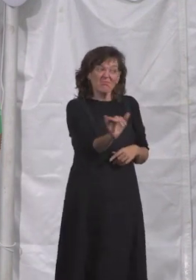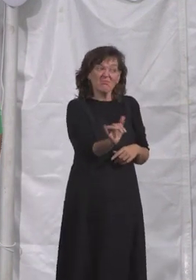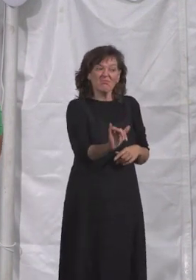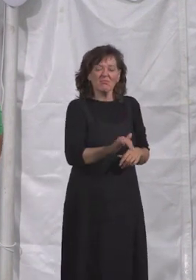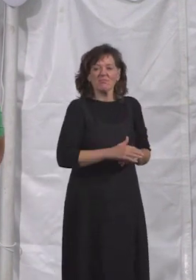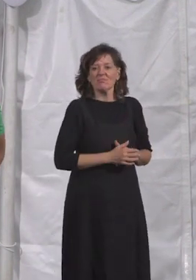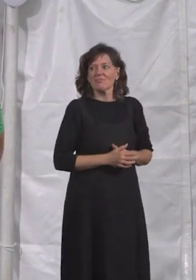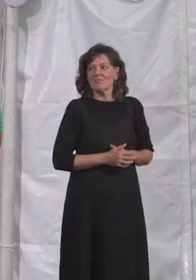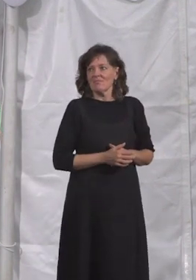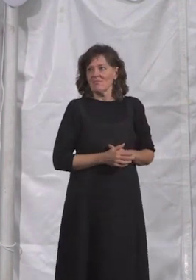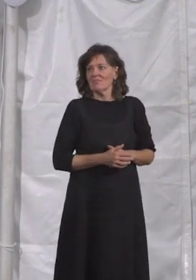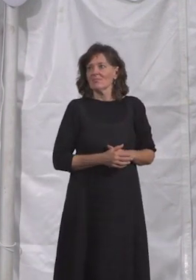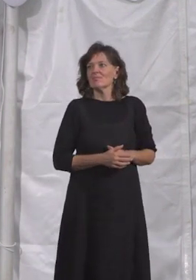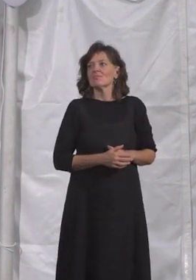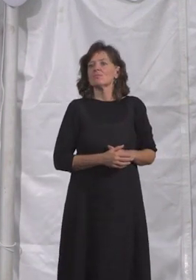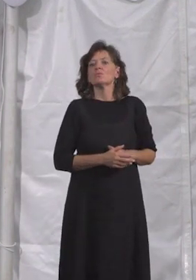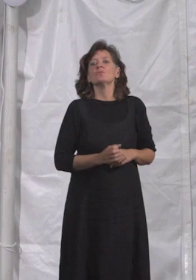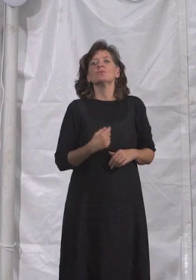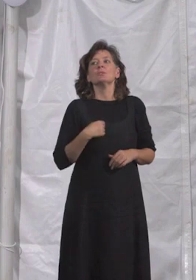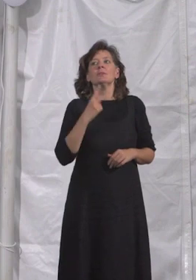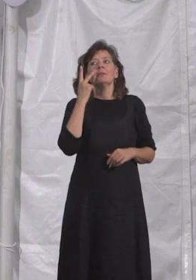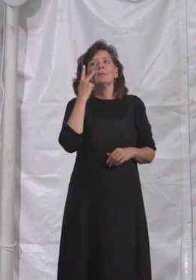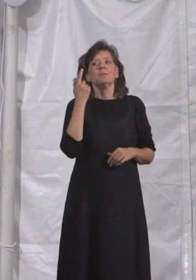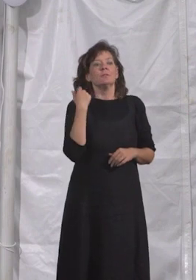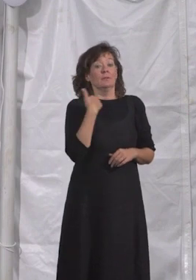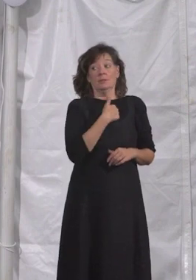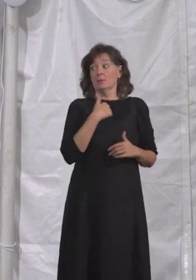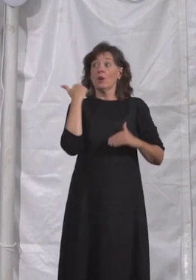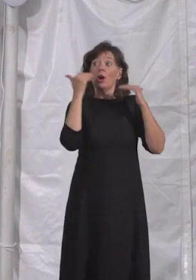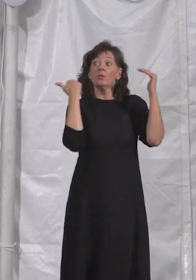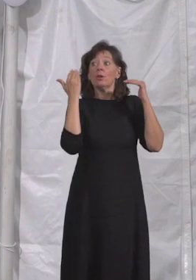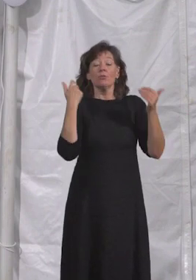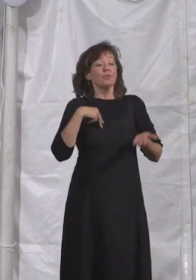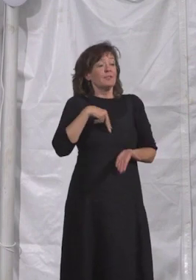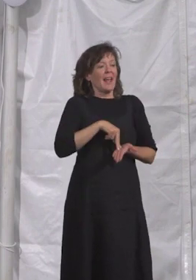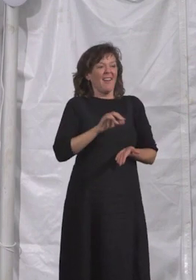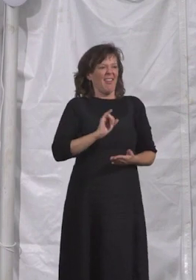us standing around, right? Us being adults. We're just standing there like, "Huh?"